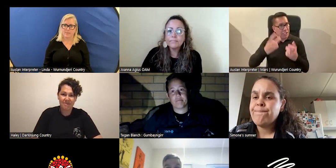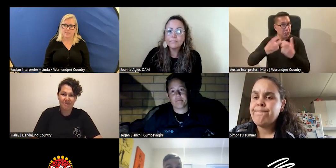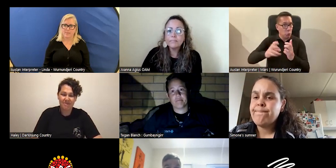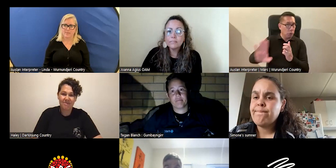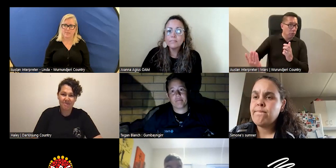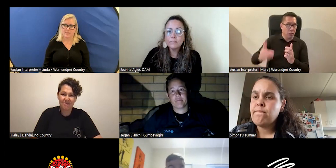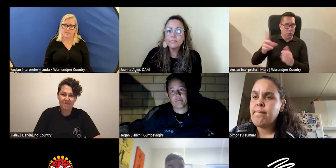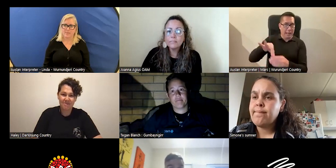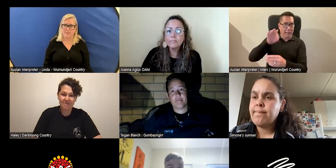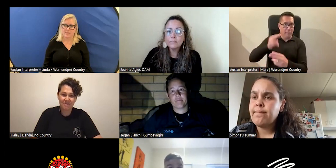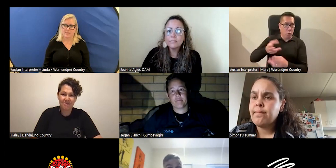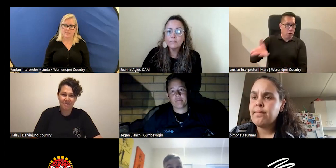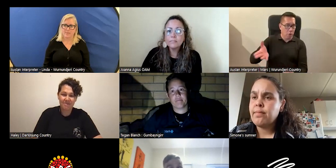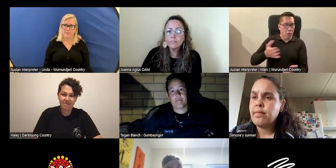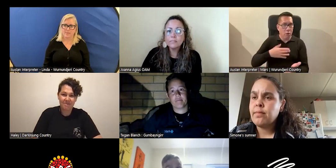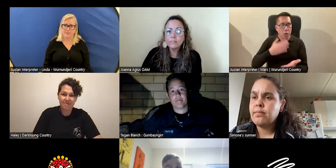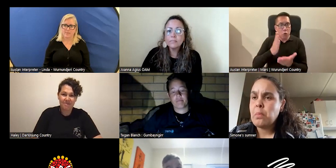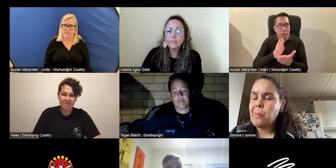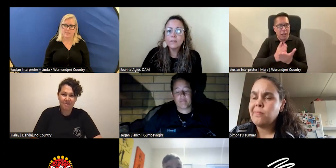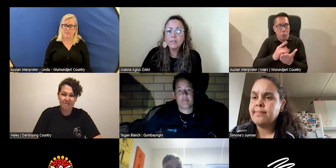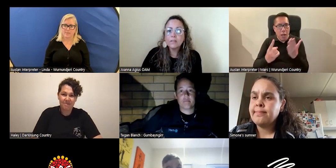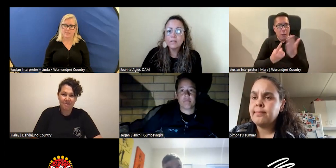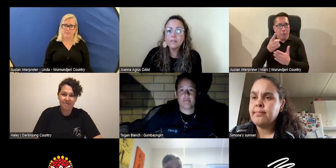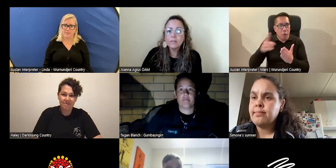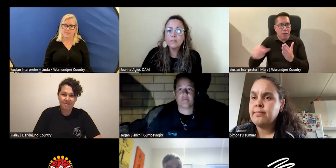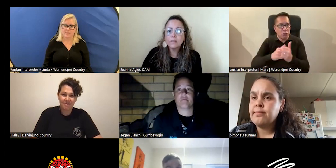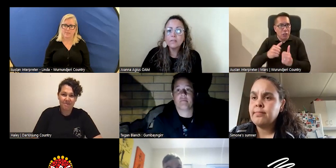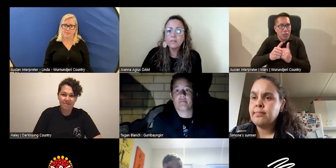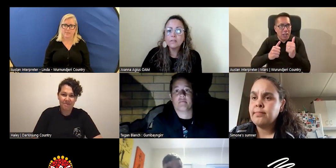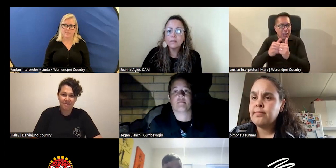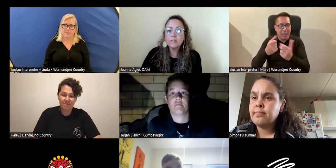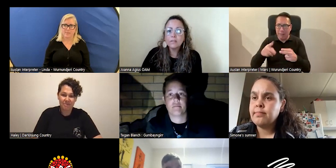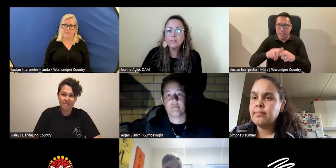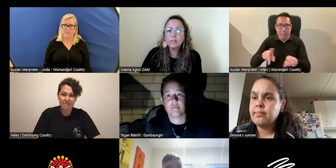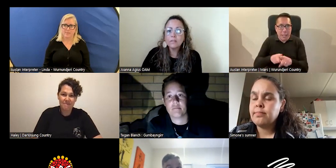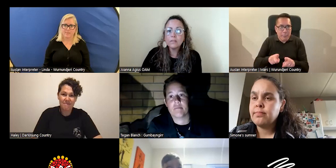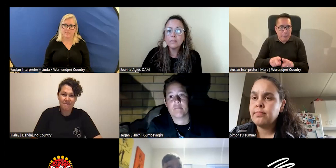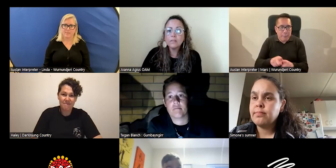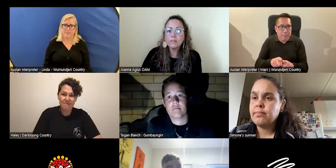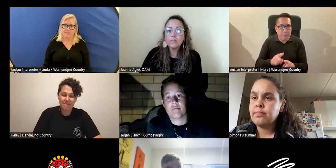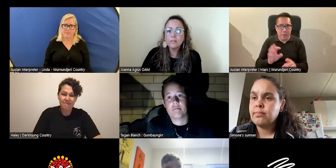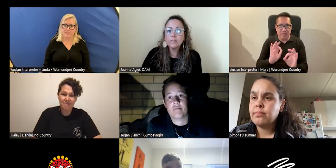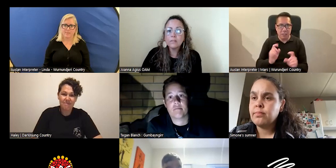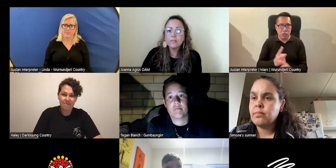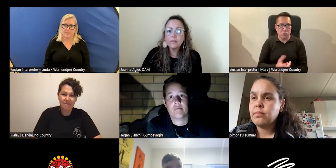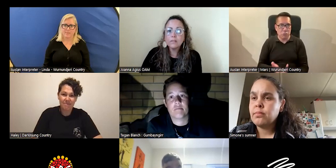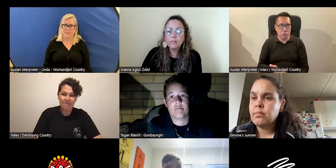got elected for. However, the reality of what happens with the structure, if it stays the same, is nothing